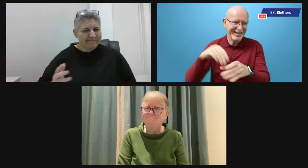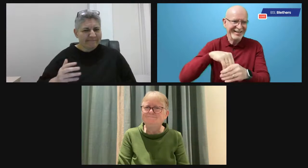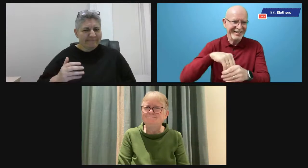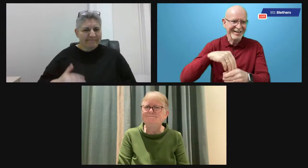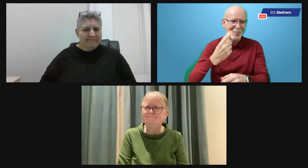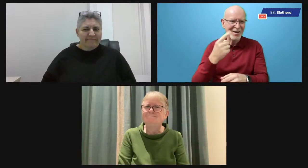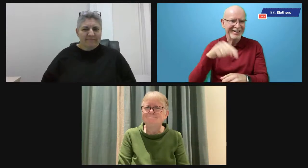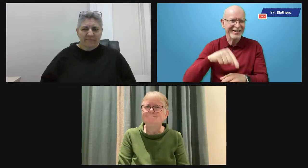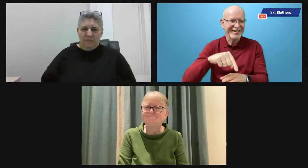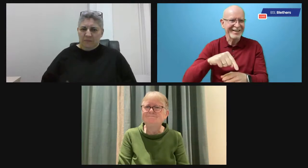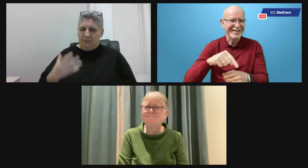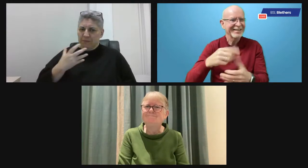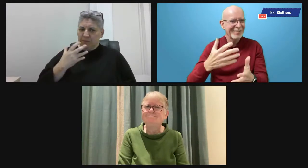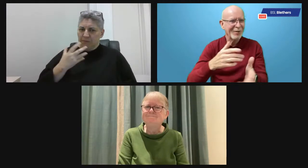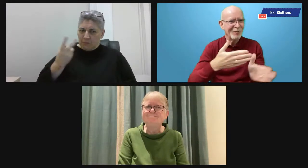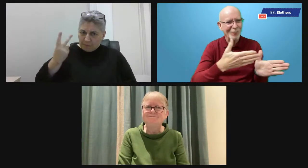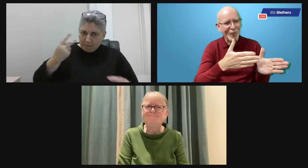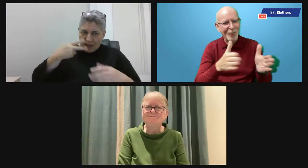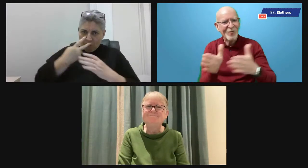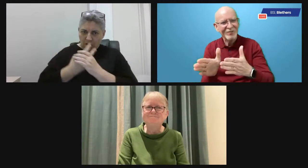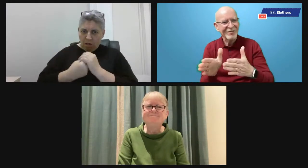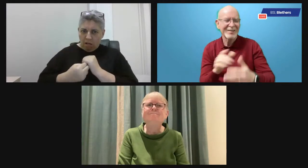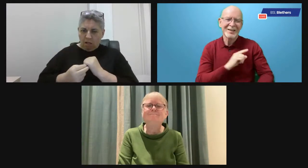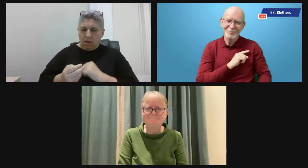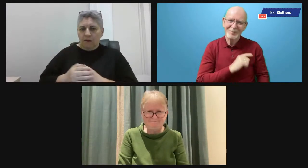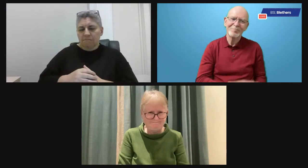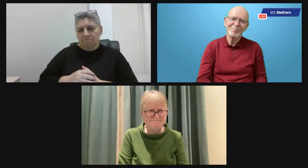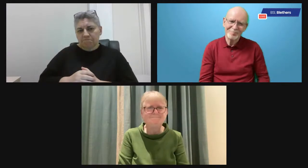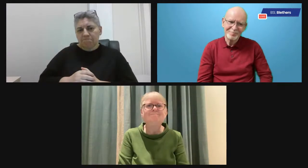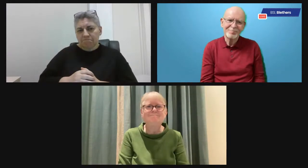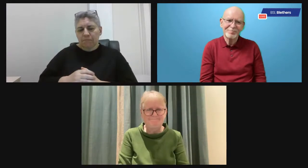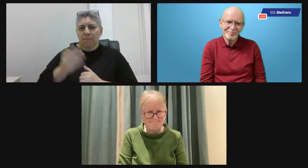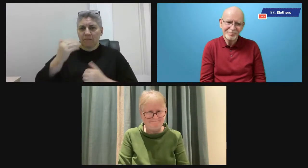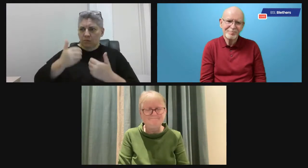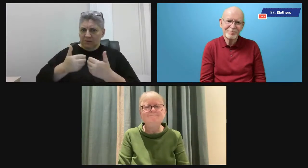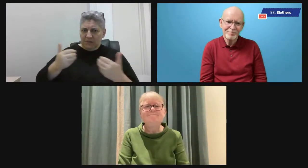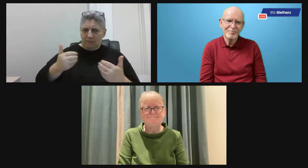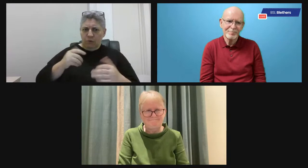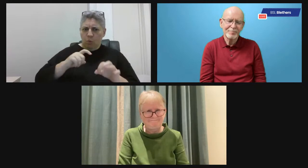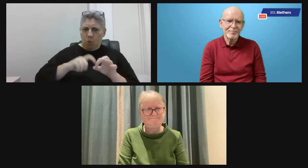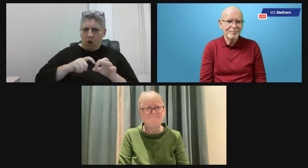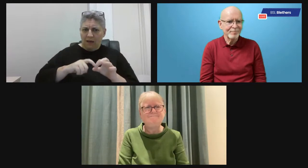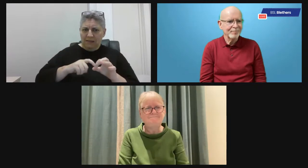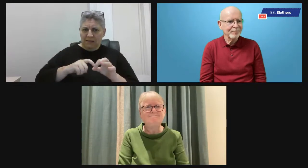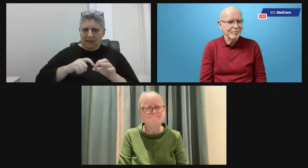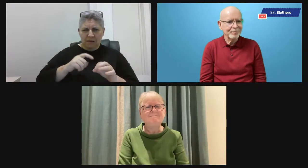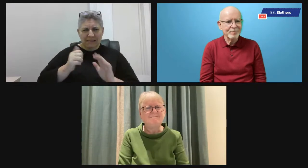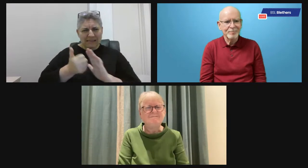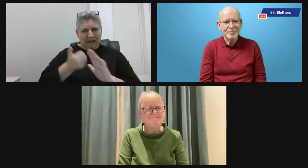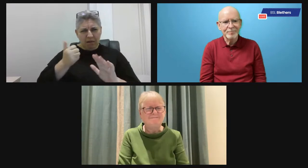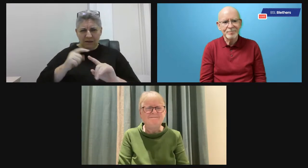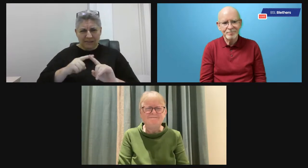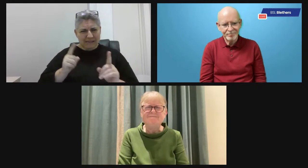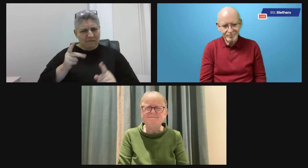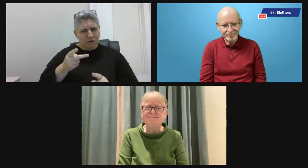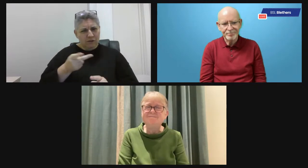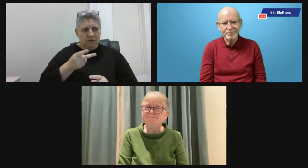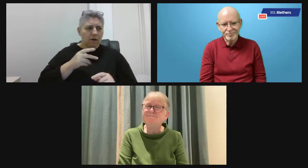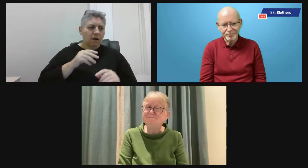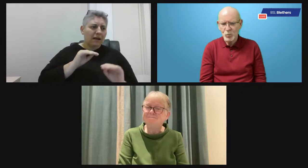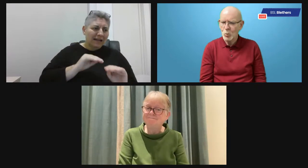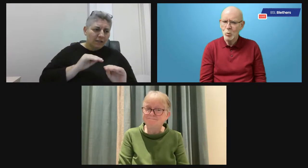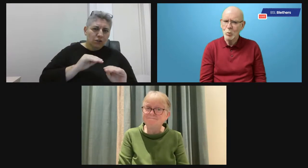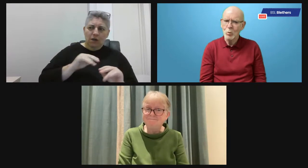part of this qualification. So it's just as the way times have changed. Yeah, I